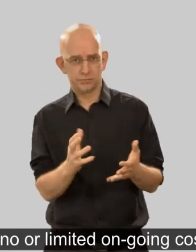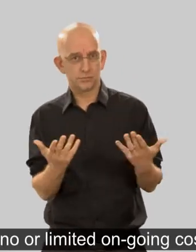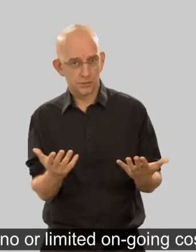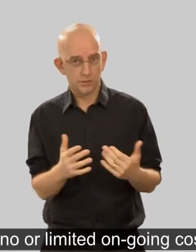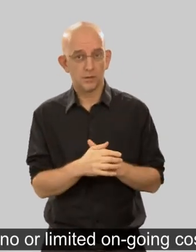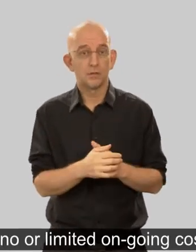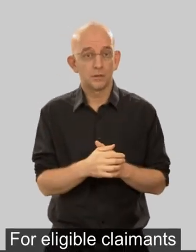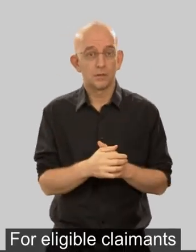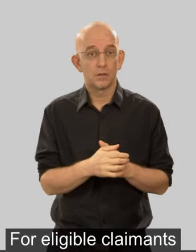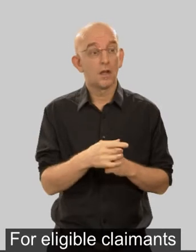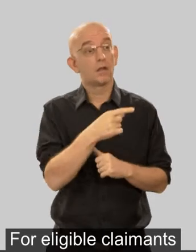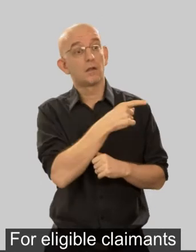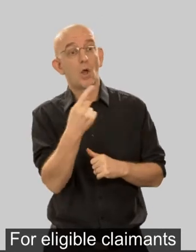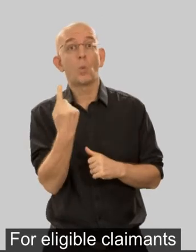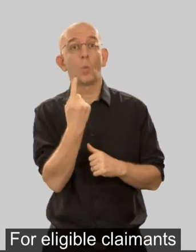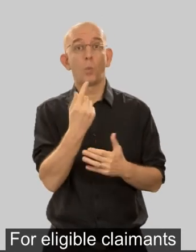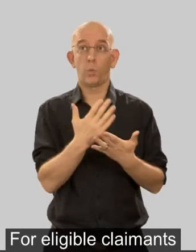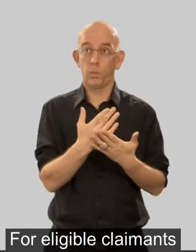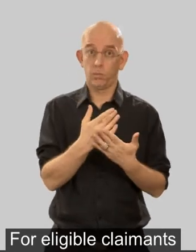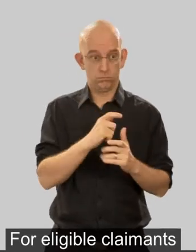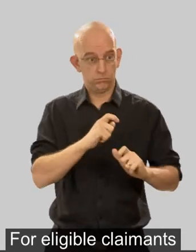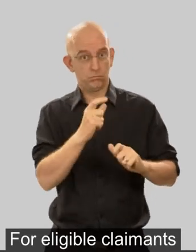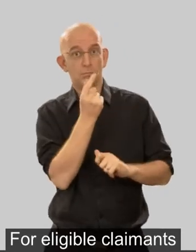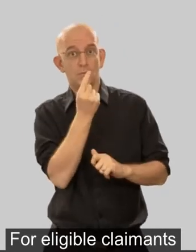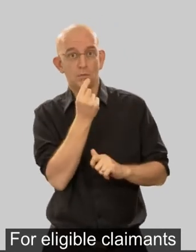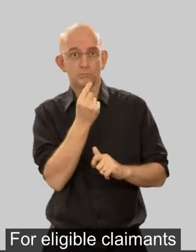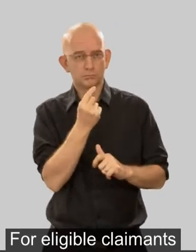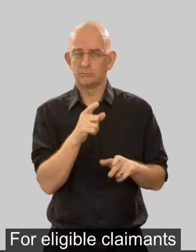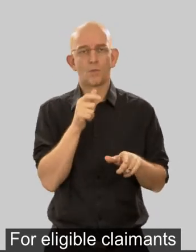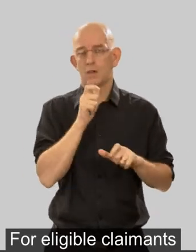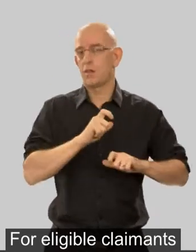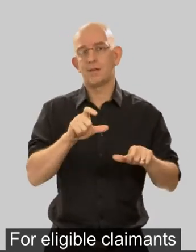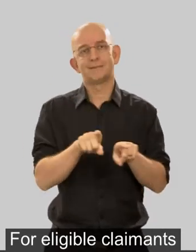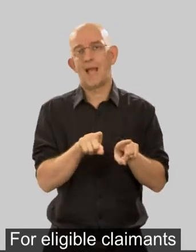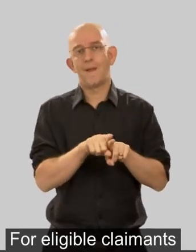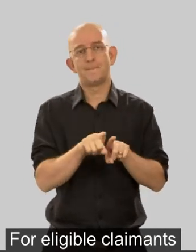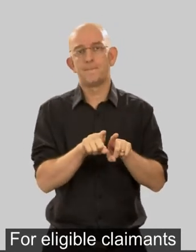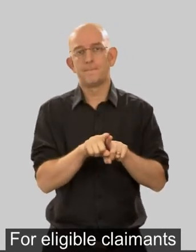and no or limited ongoing costs. For eligible claimants, there would be no change.